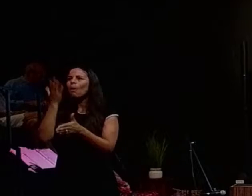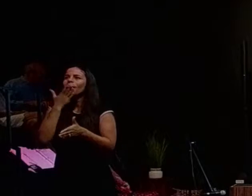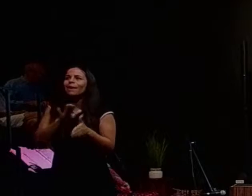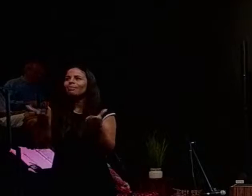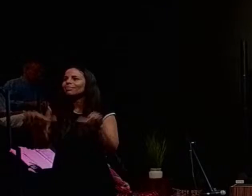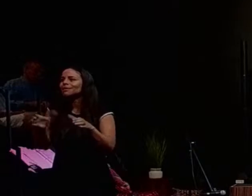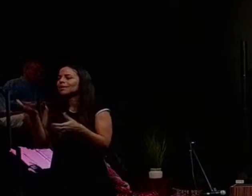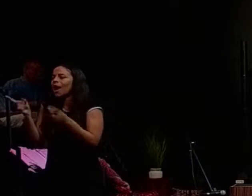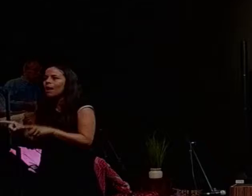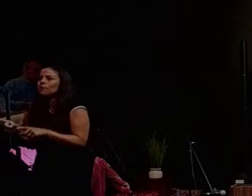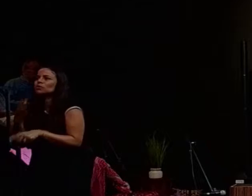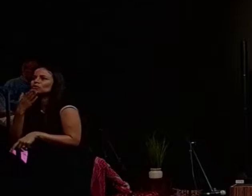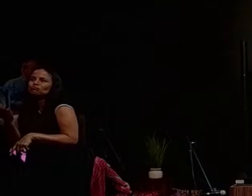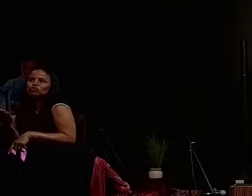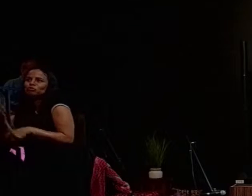good people.